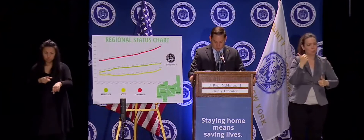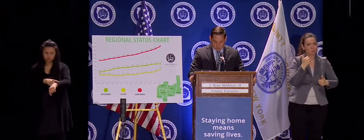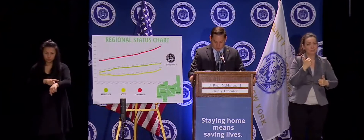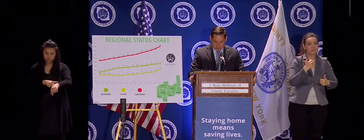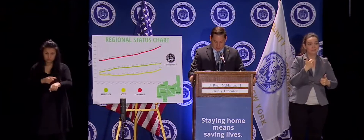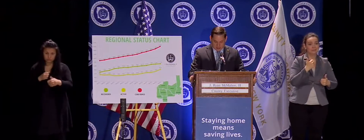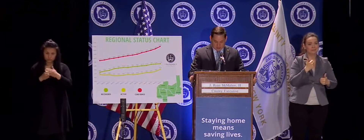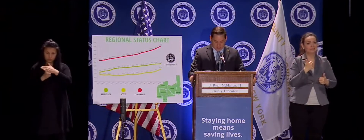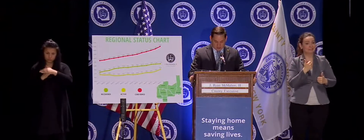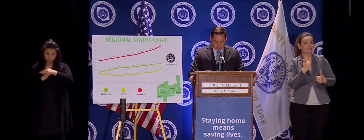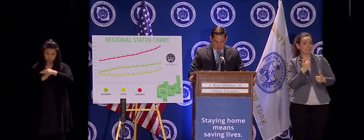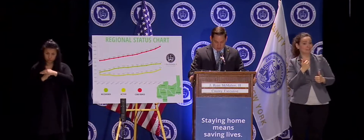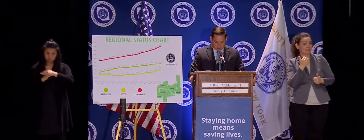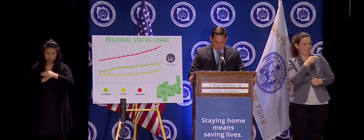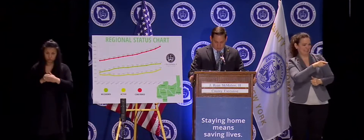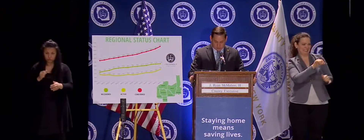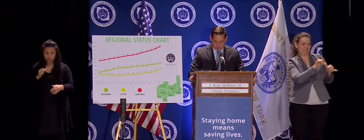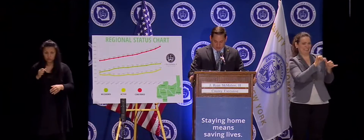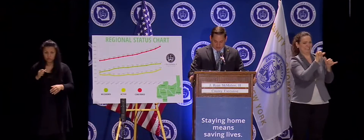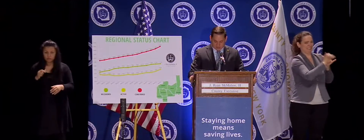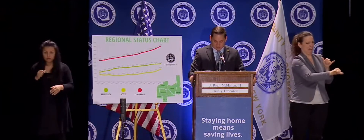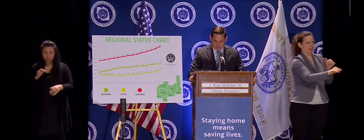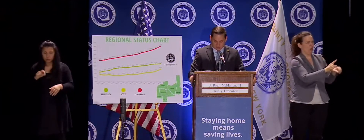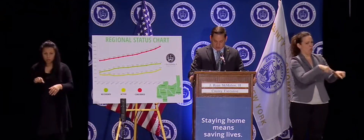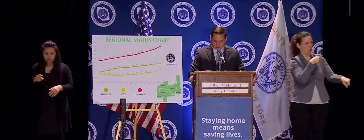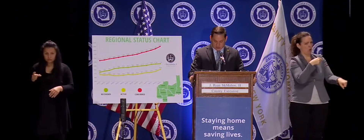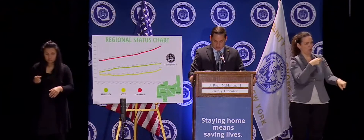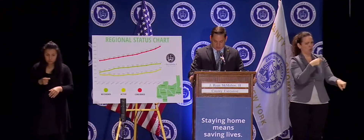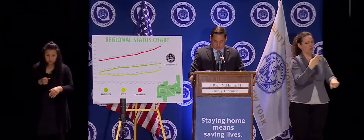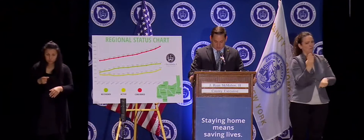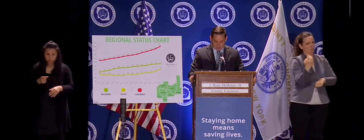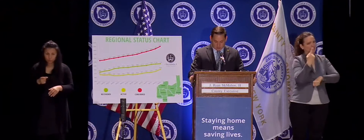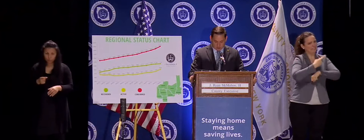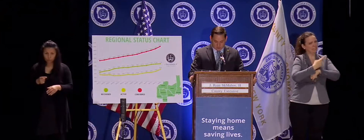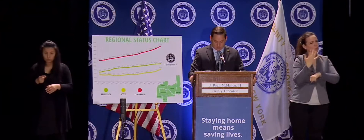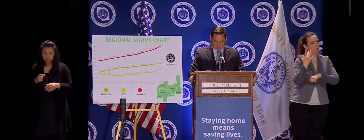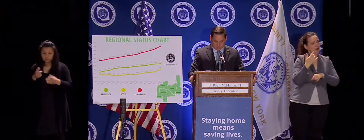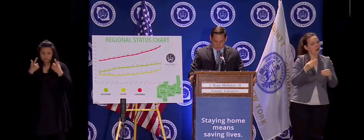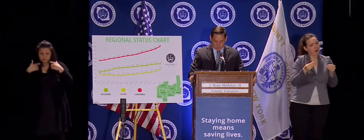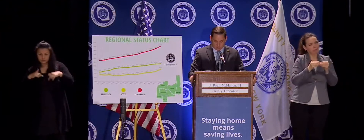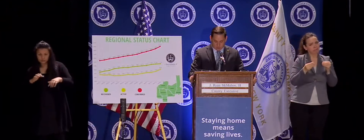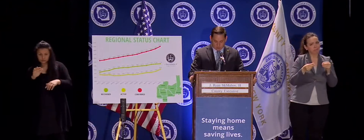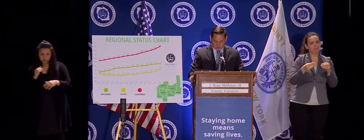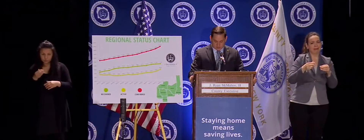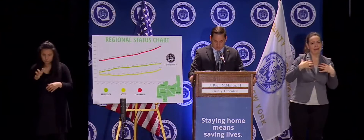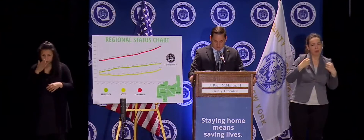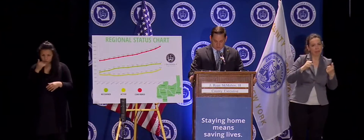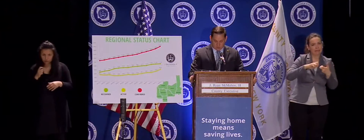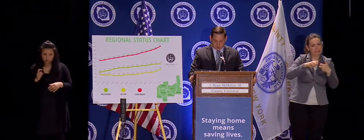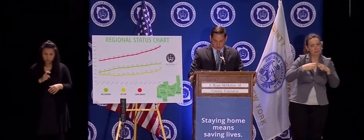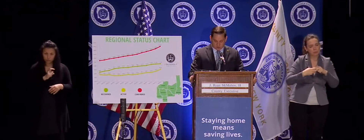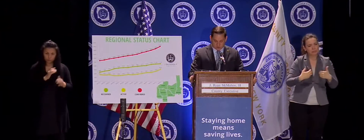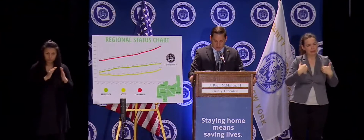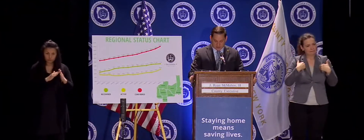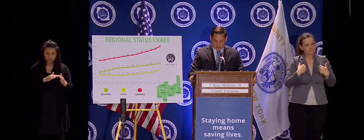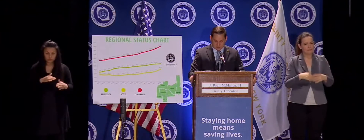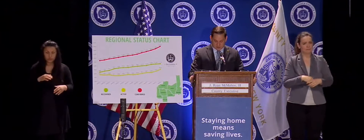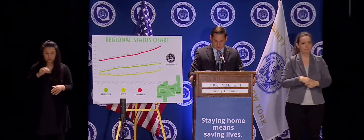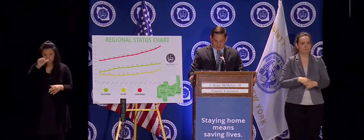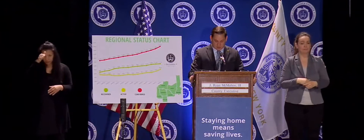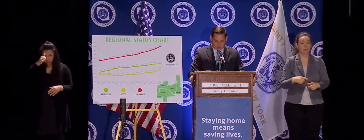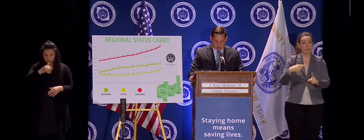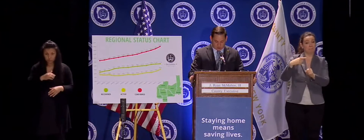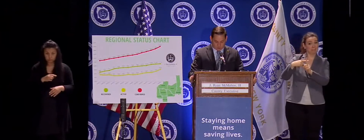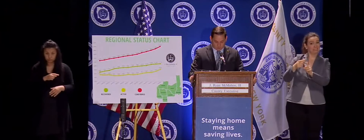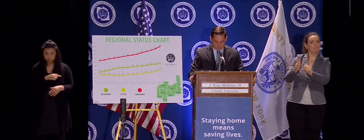So when we look at our numbers, our positives, 1,088, that's our red curve. We presently have 432 active